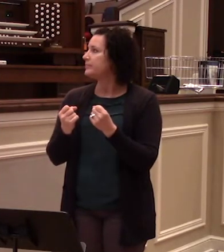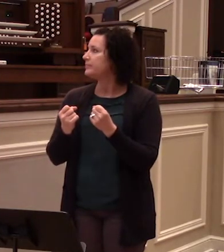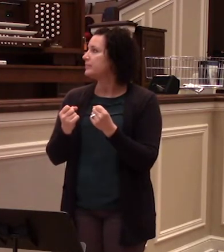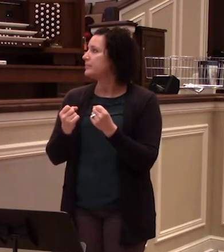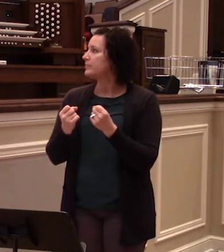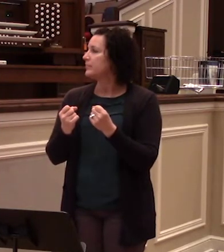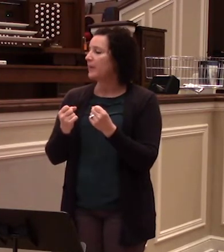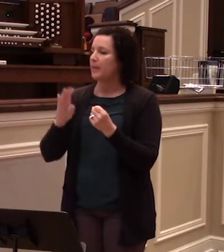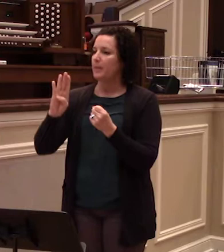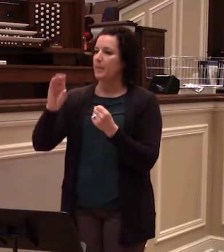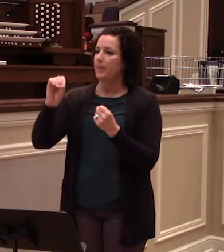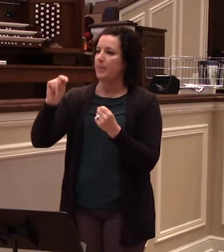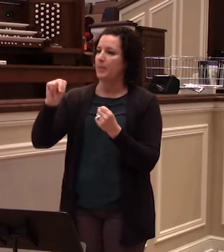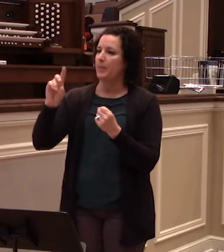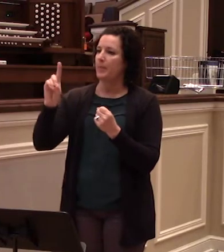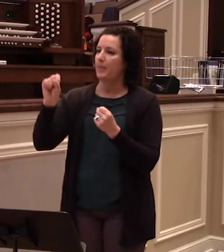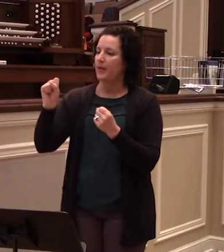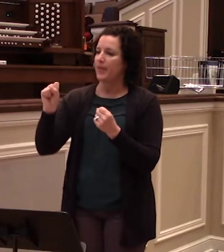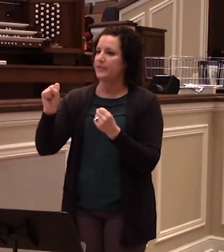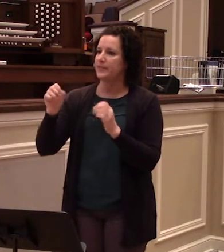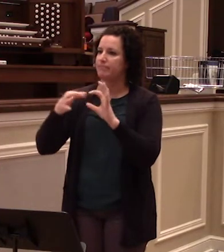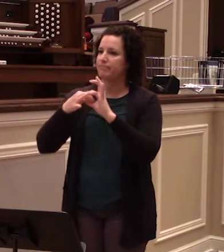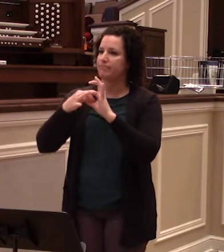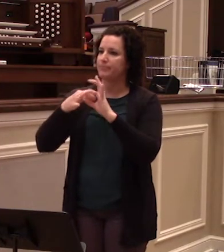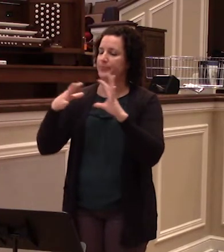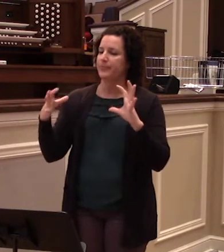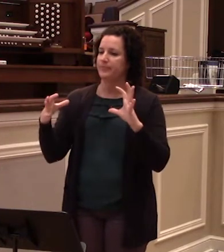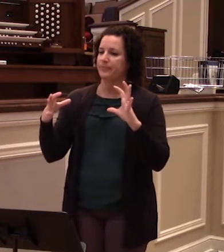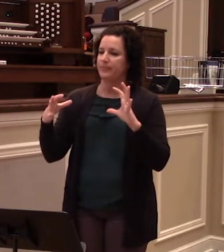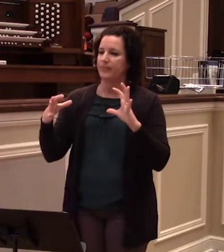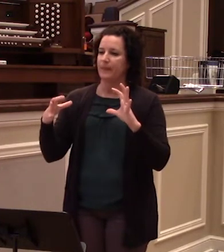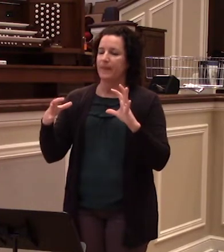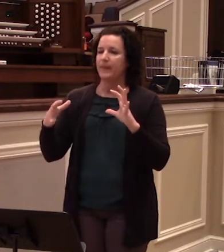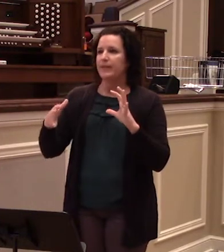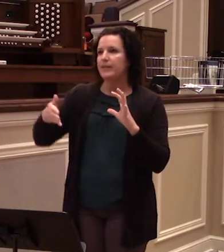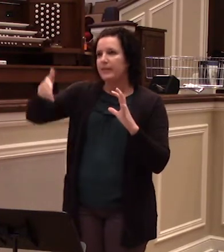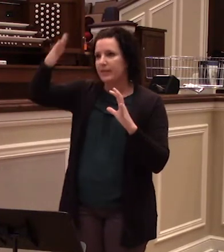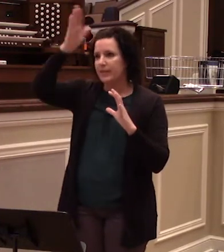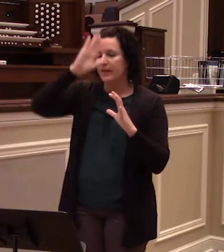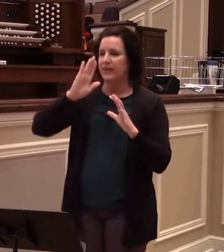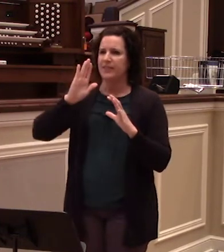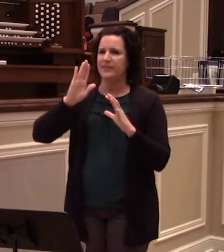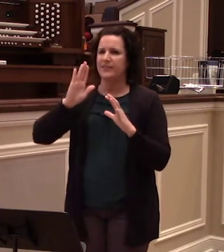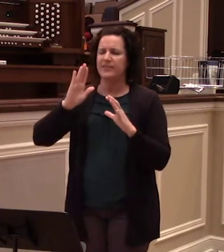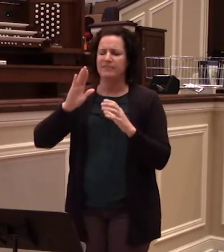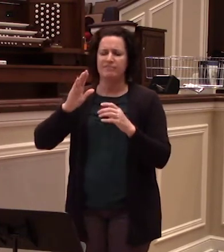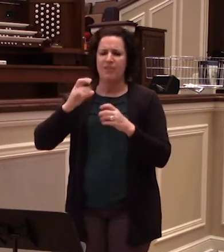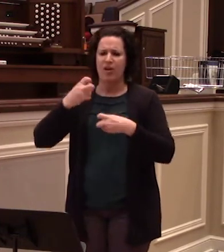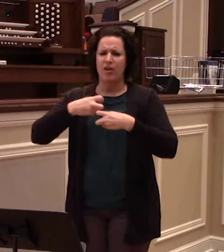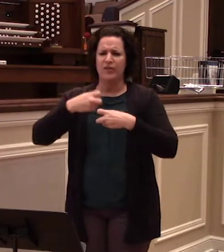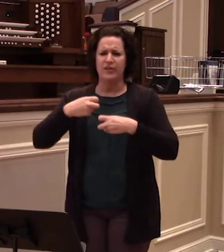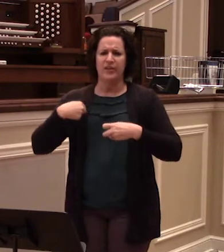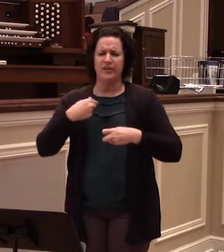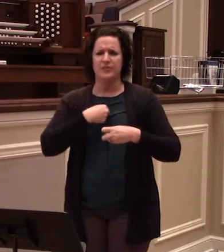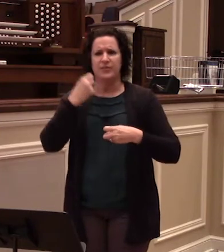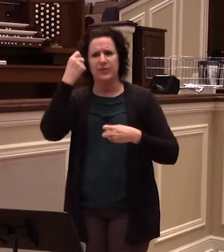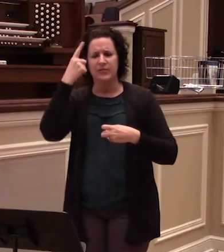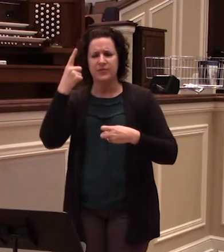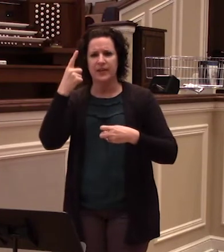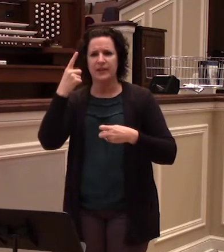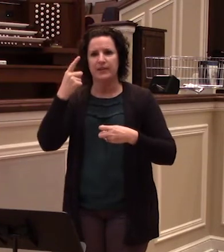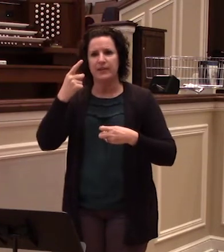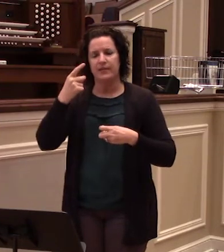God made flesh, fully God, fully human at the same time. He